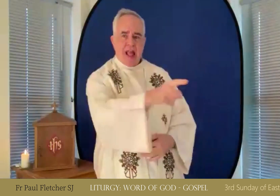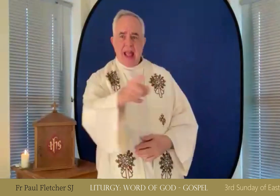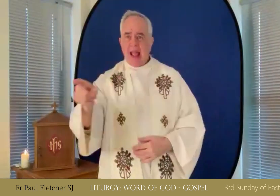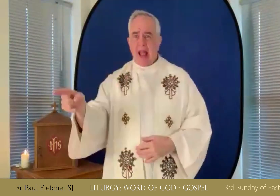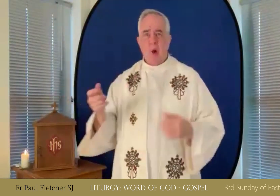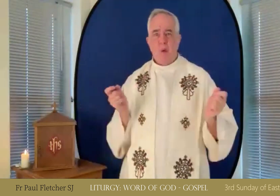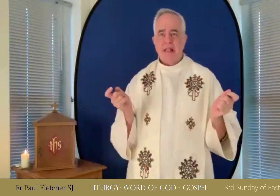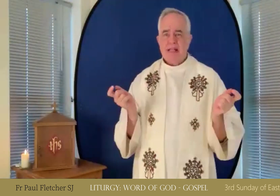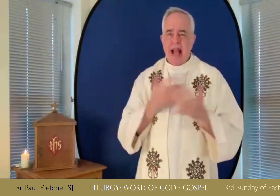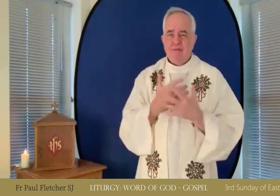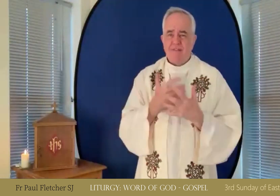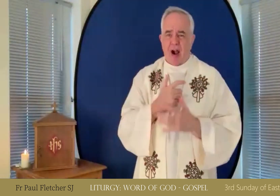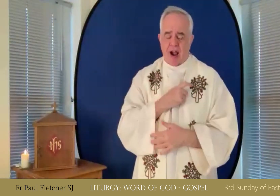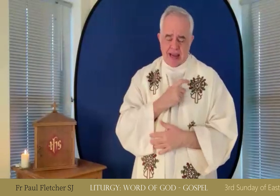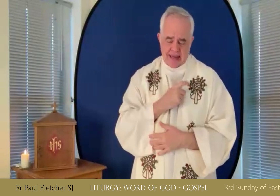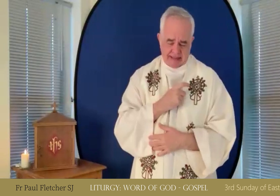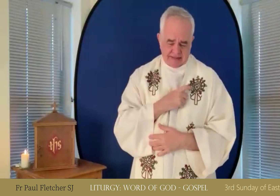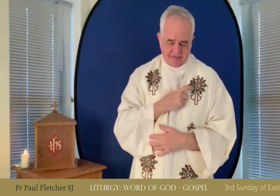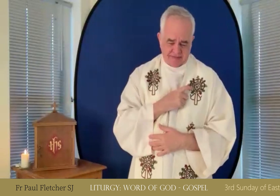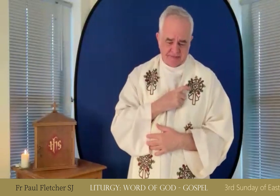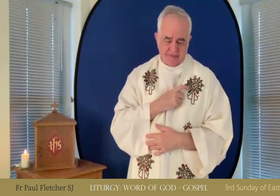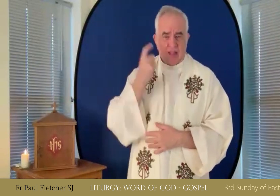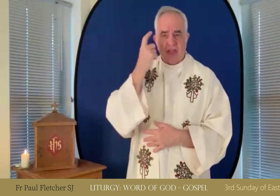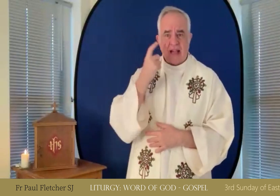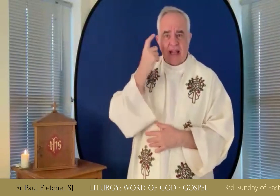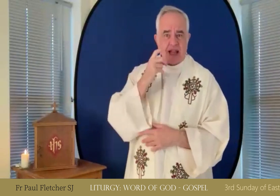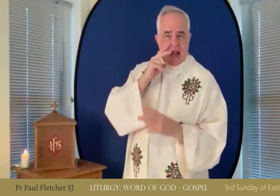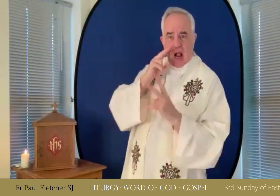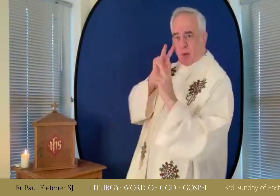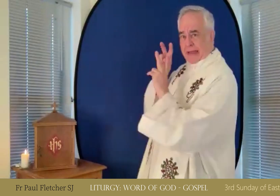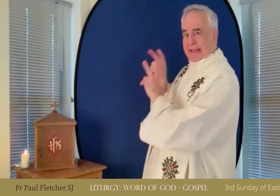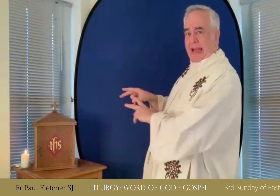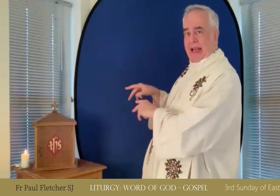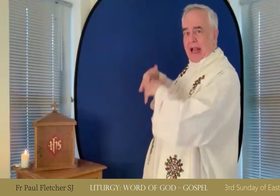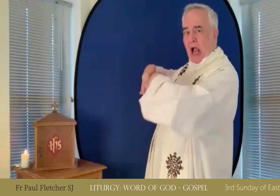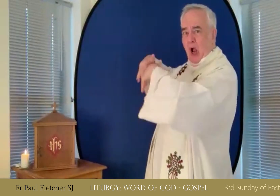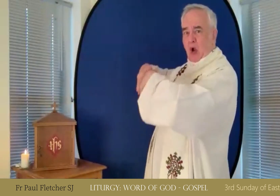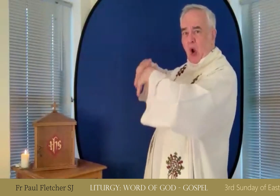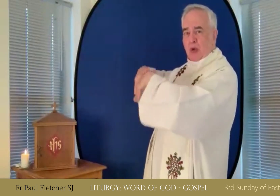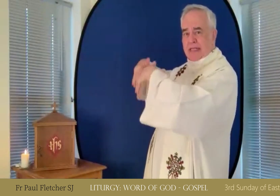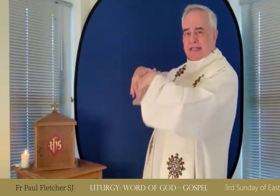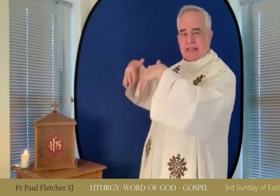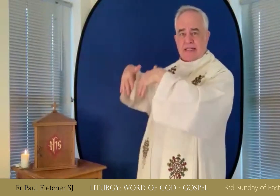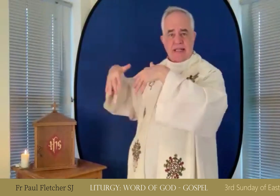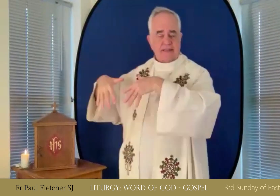They were terrified, thinking they were seeing a ghost.